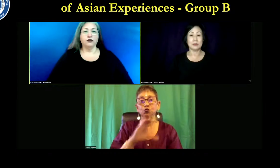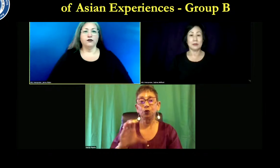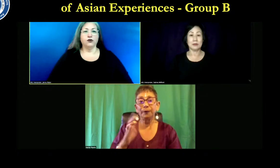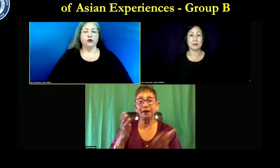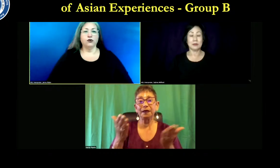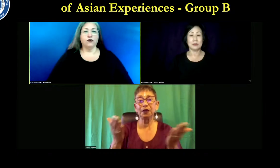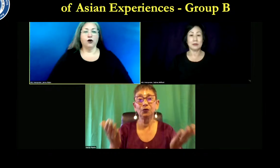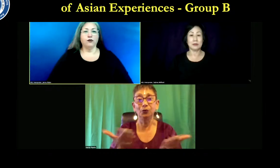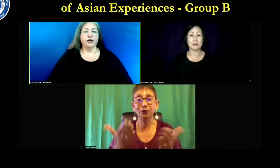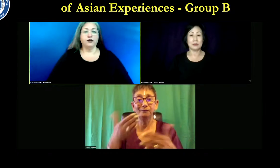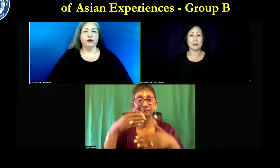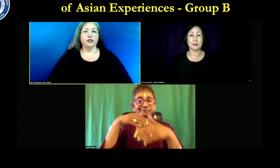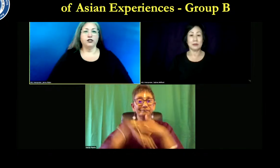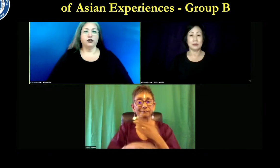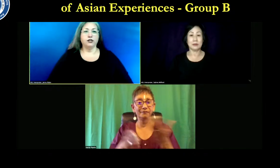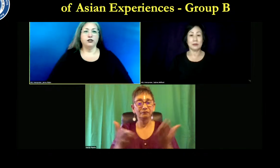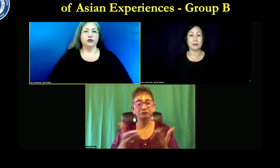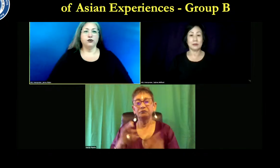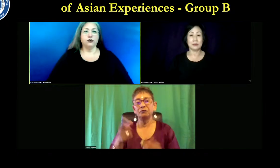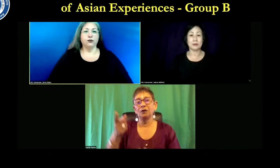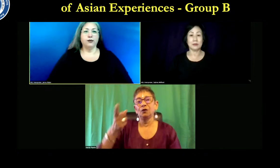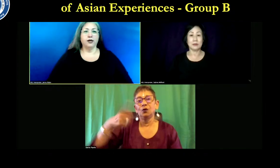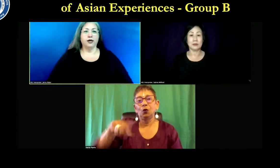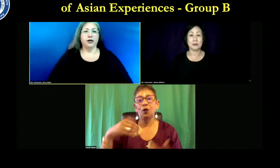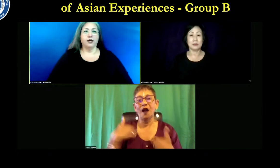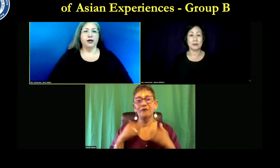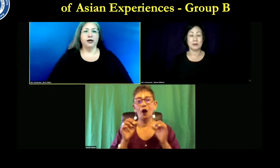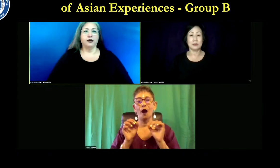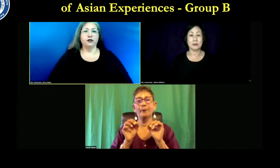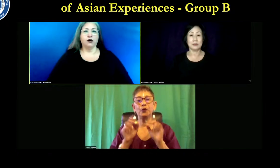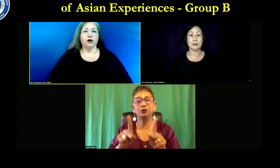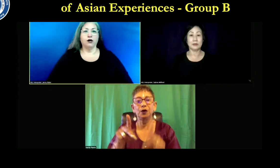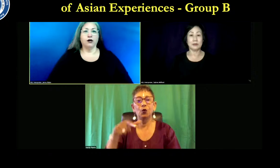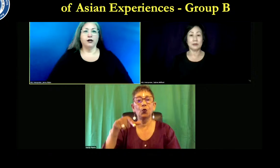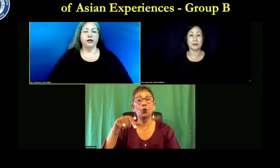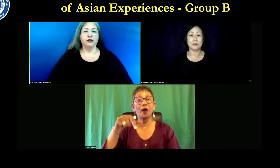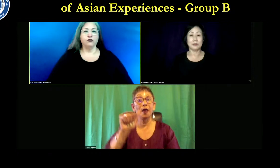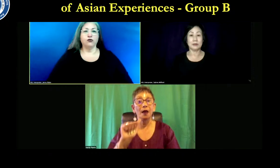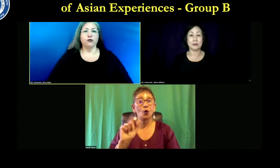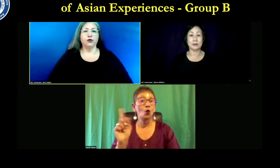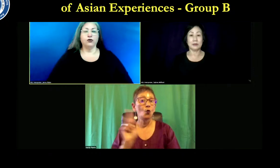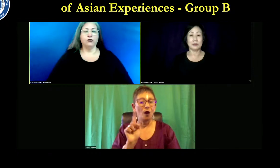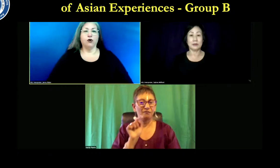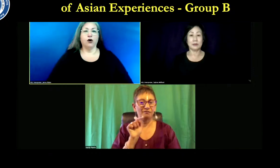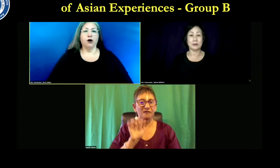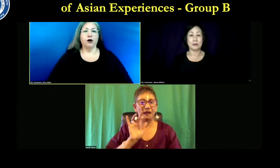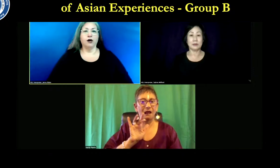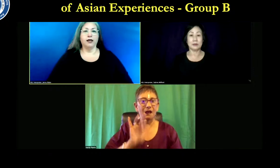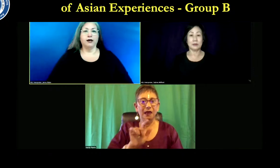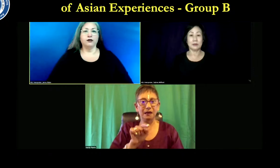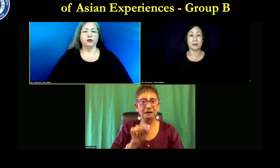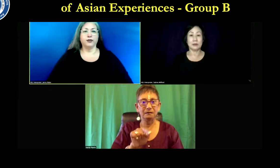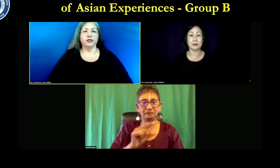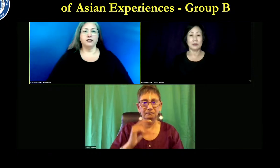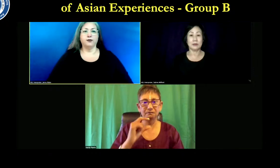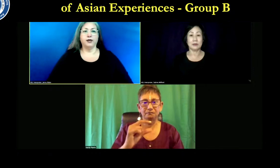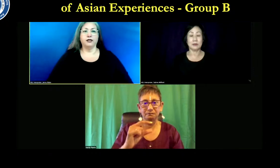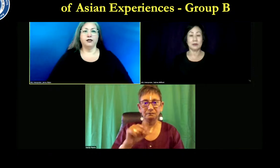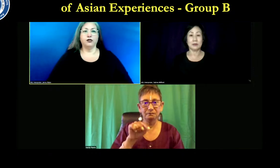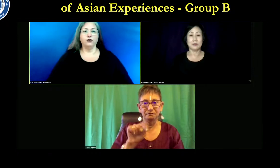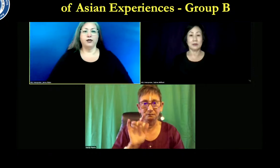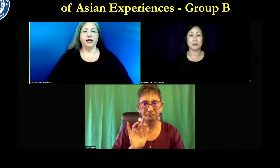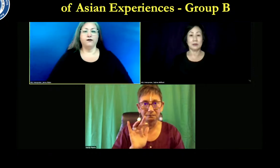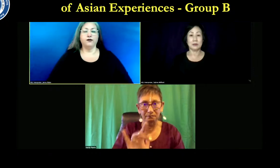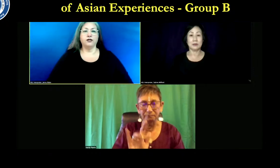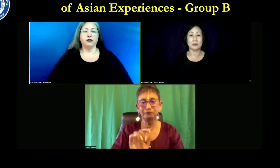For those of you who've already registered in Zoom and are in the room, you are allowed to participate